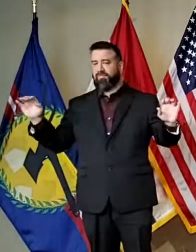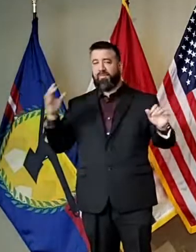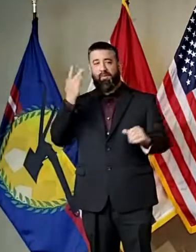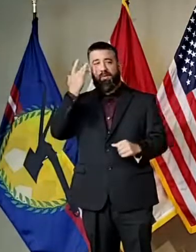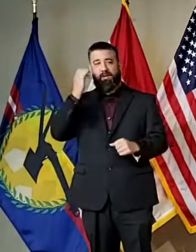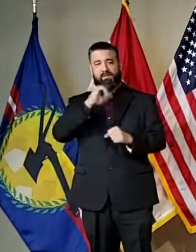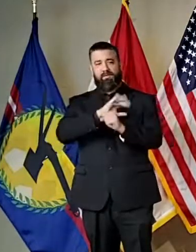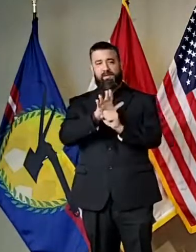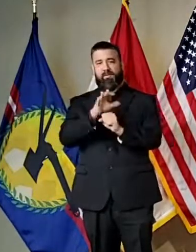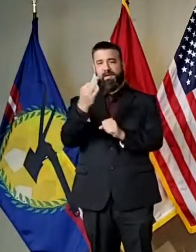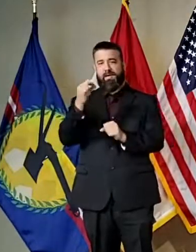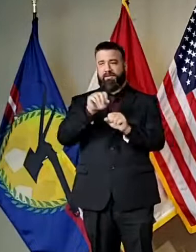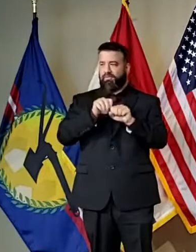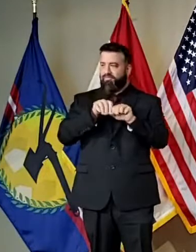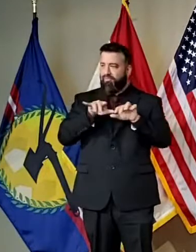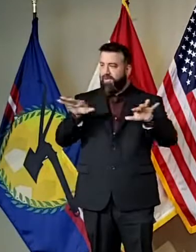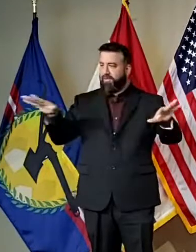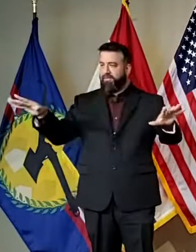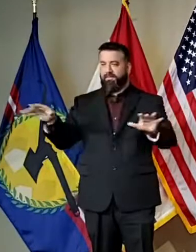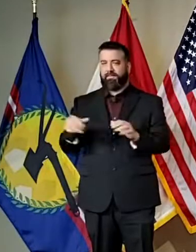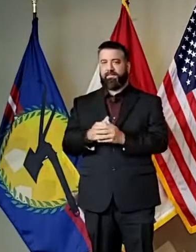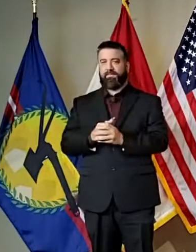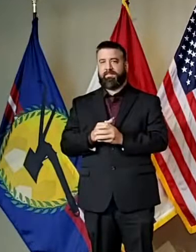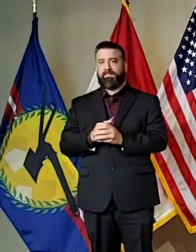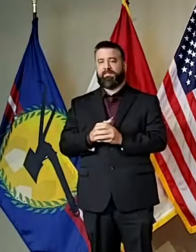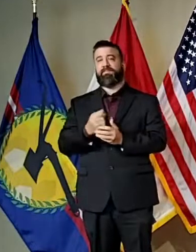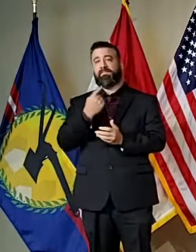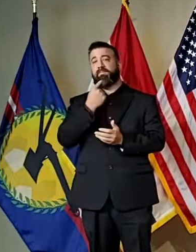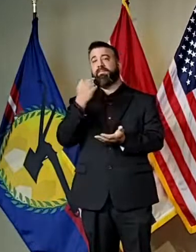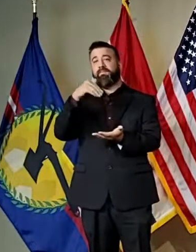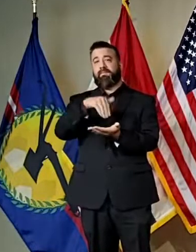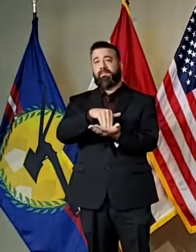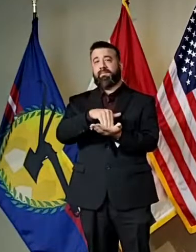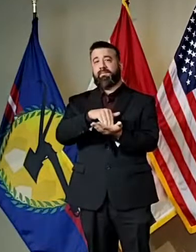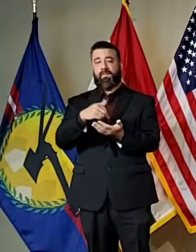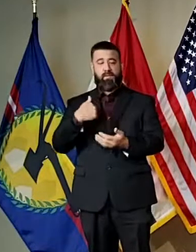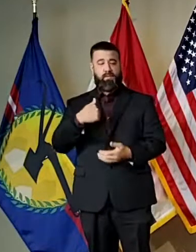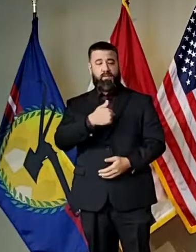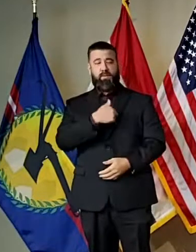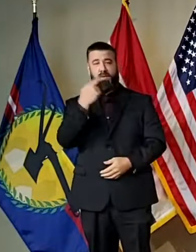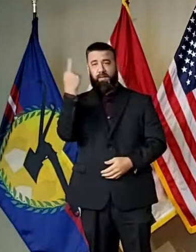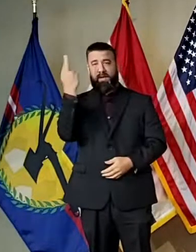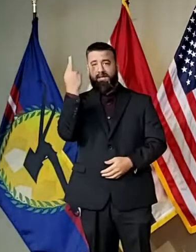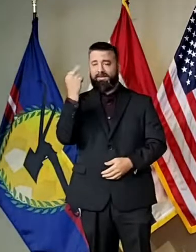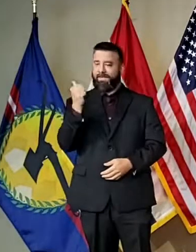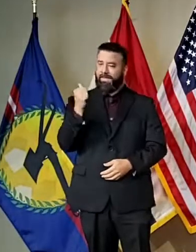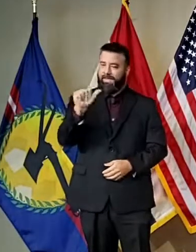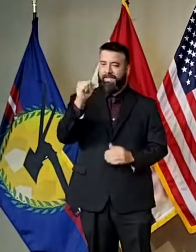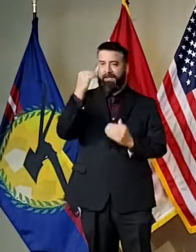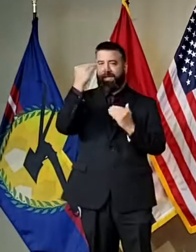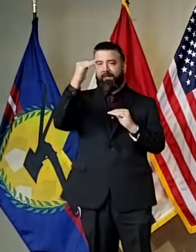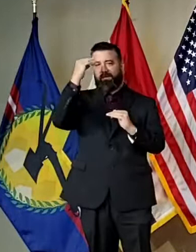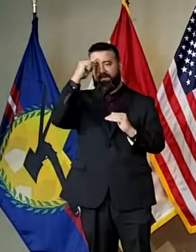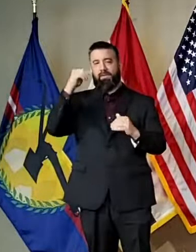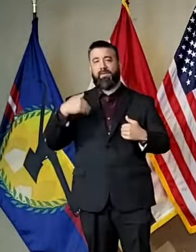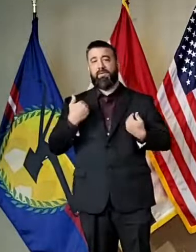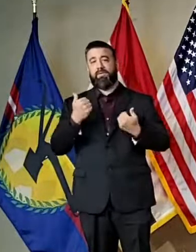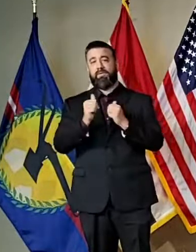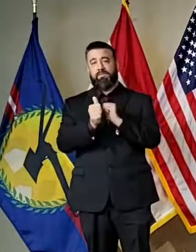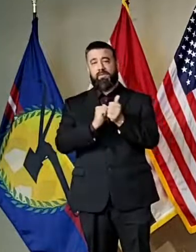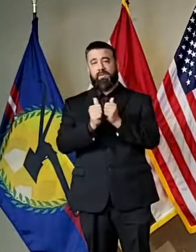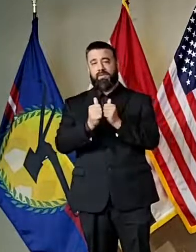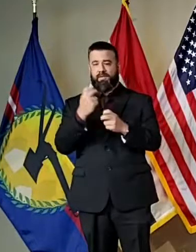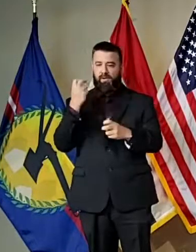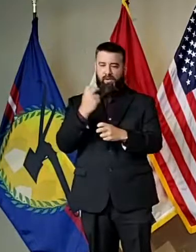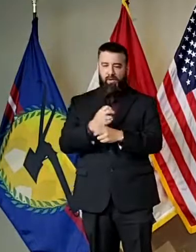spread. So I want to say it once again. We realize that any limitation on youth sports is difficult for our